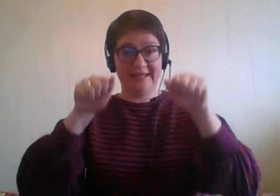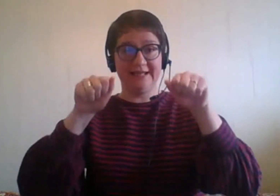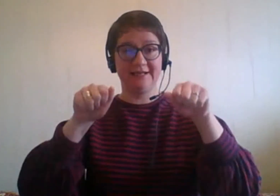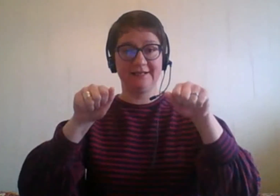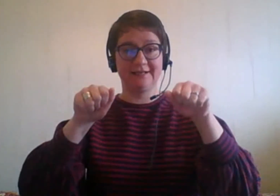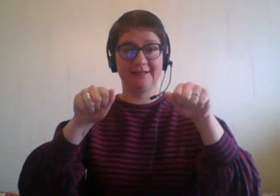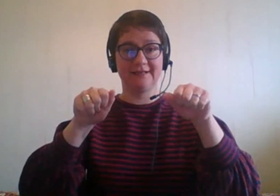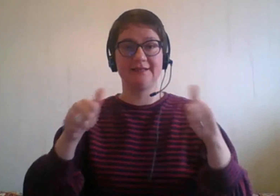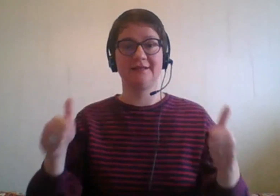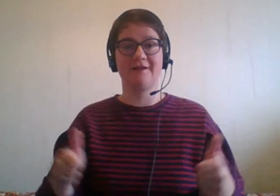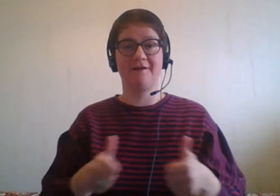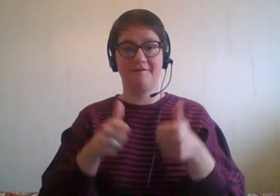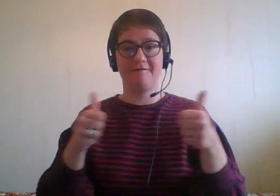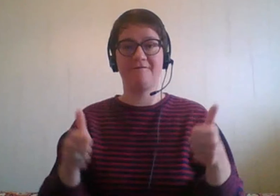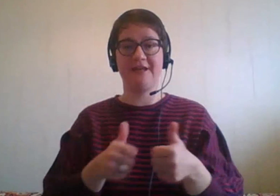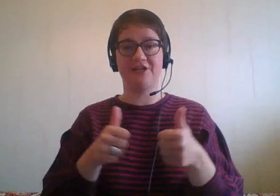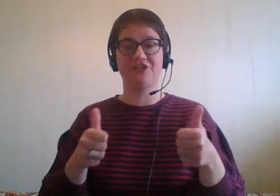begin, finish,